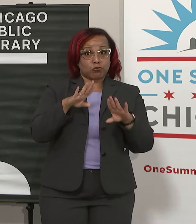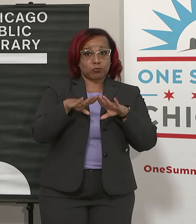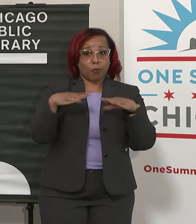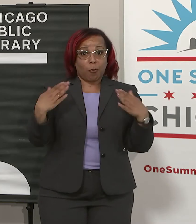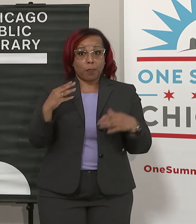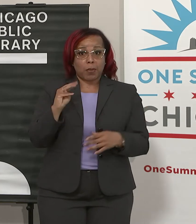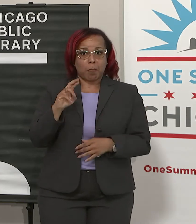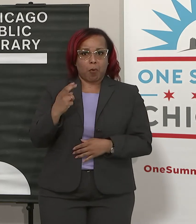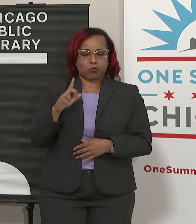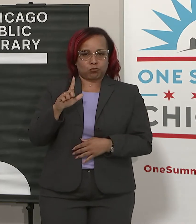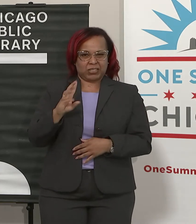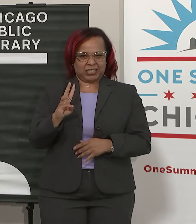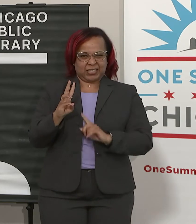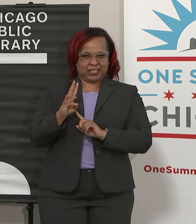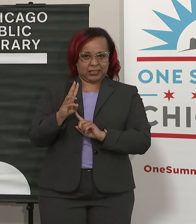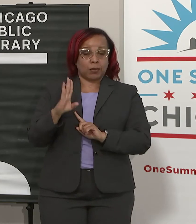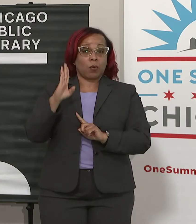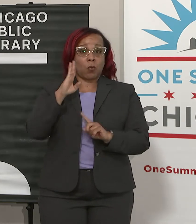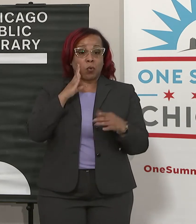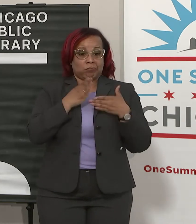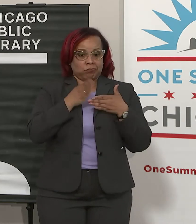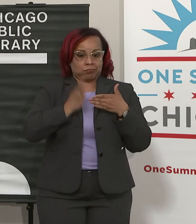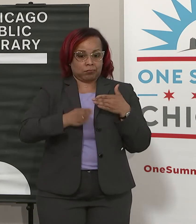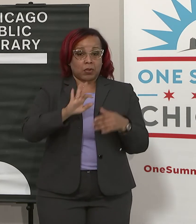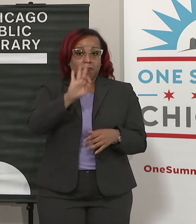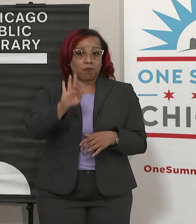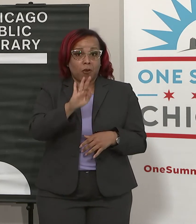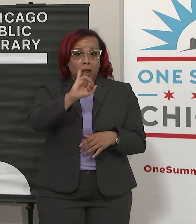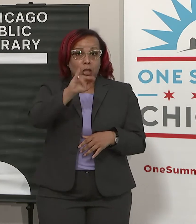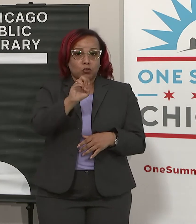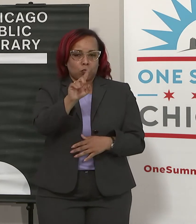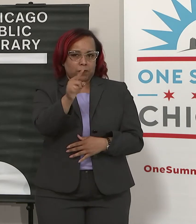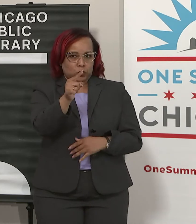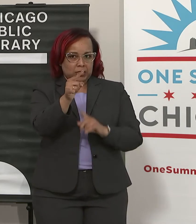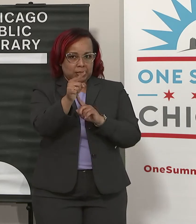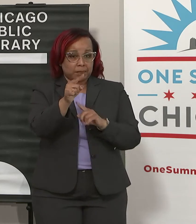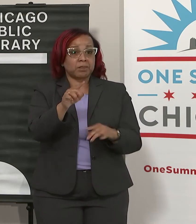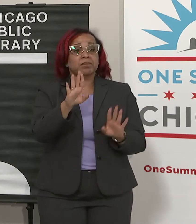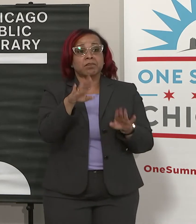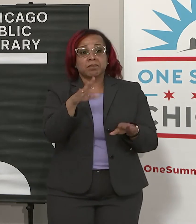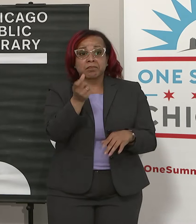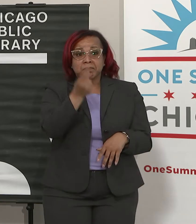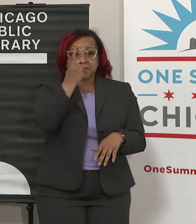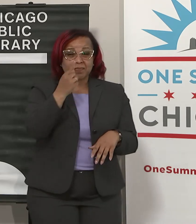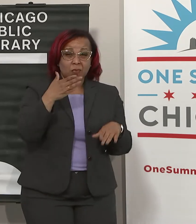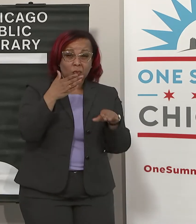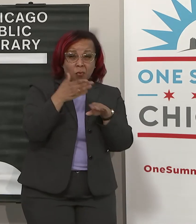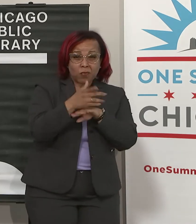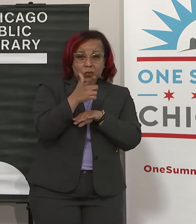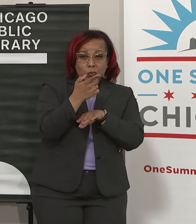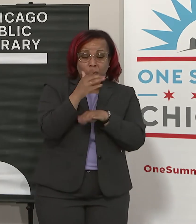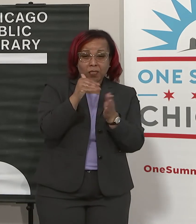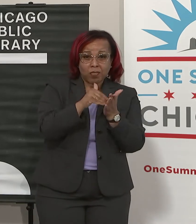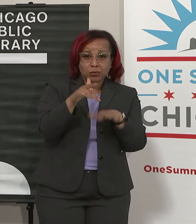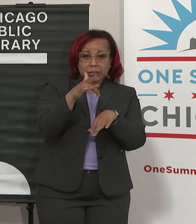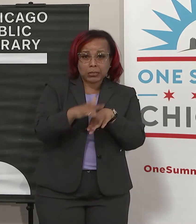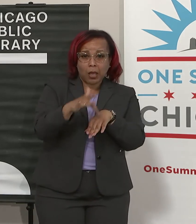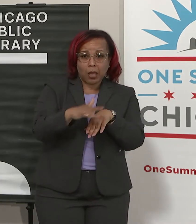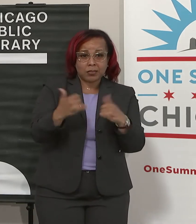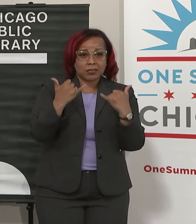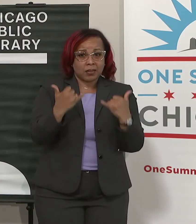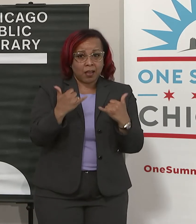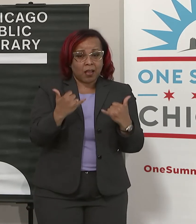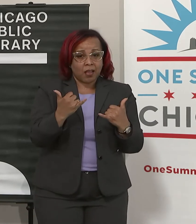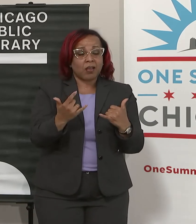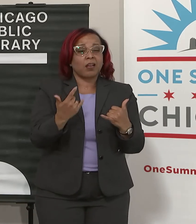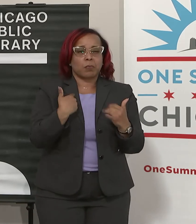open March 26 and will close Friday, June 1st. And folks, with over 21,000 slots, please let